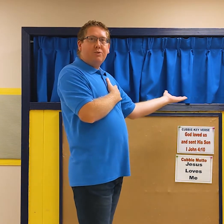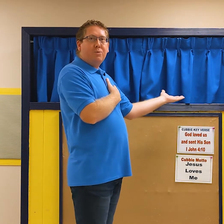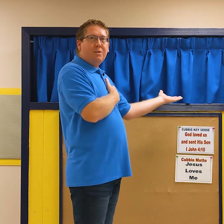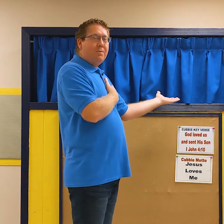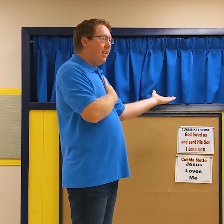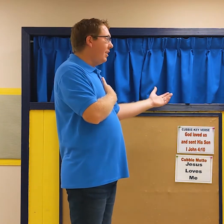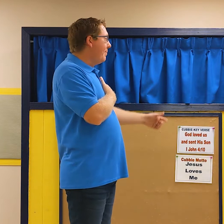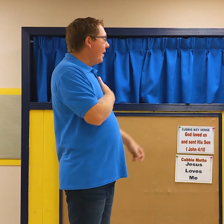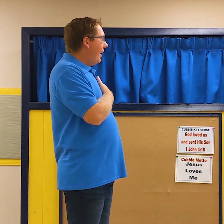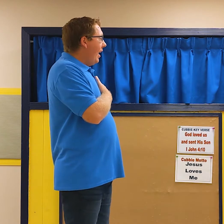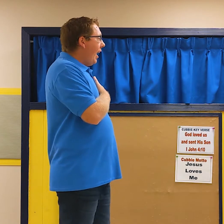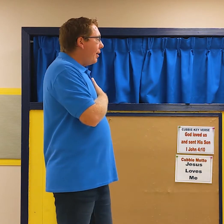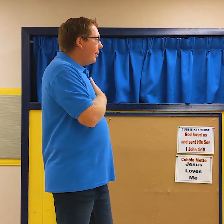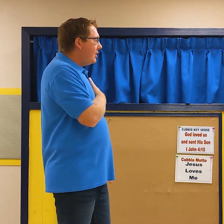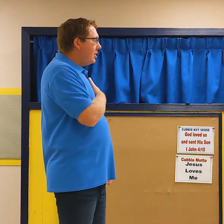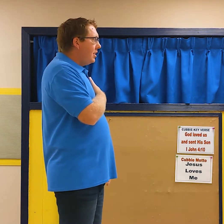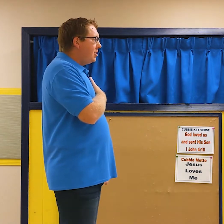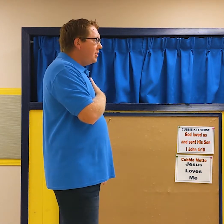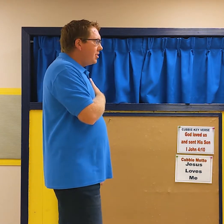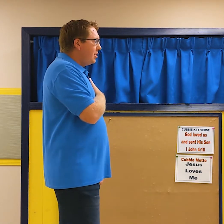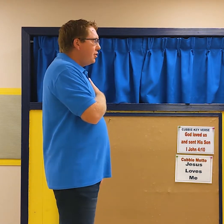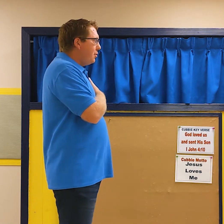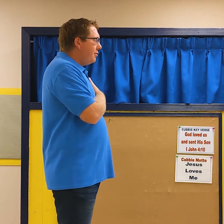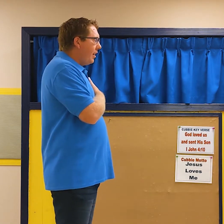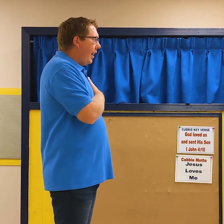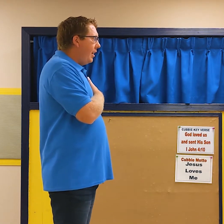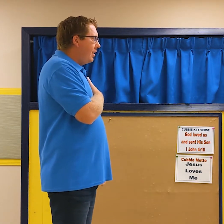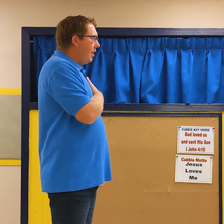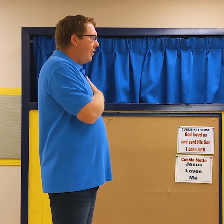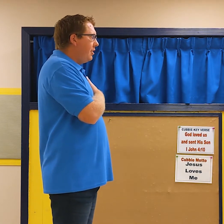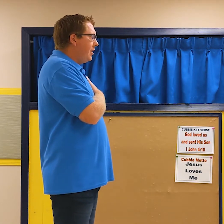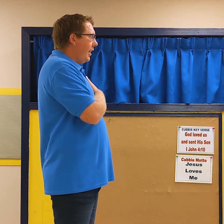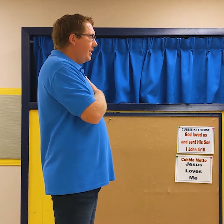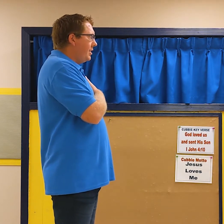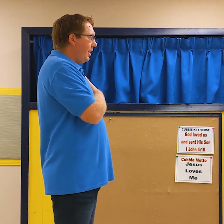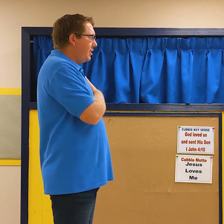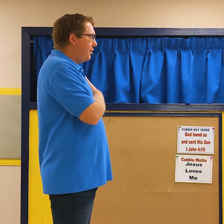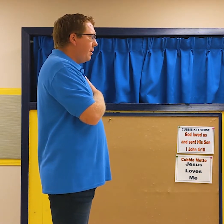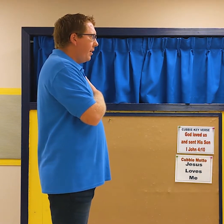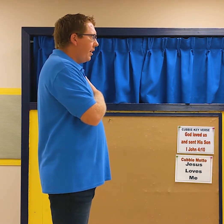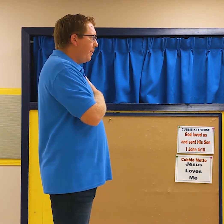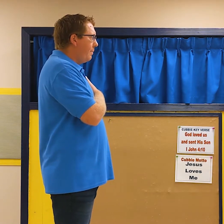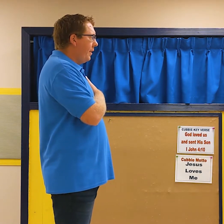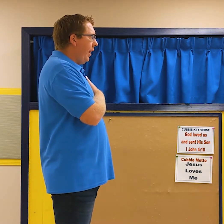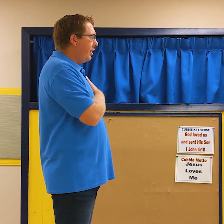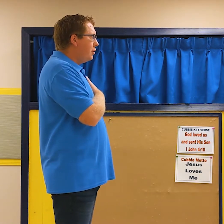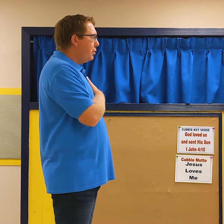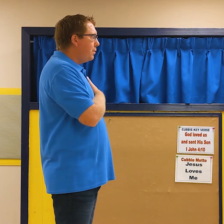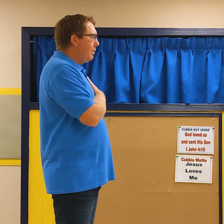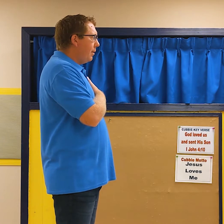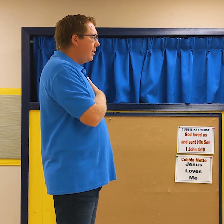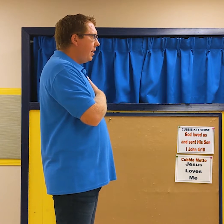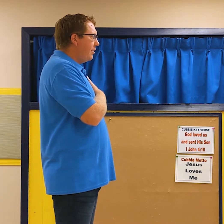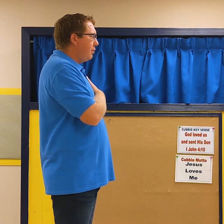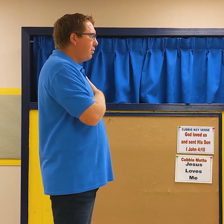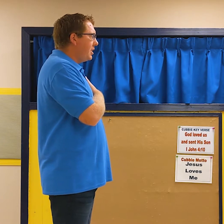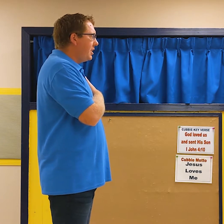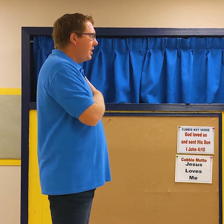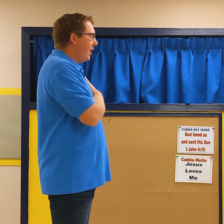with me. I pledge allegiance to the flag of the United States of America and to the Republic for which it